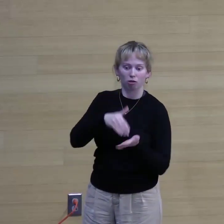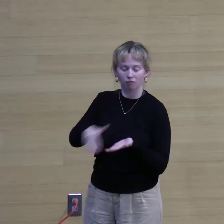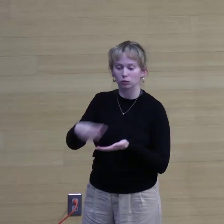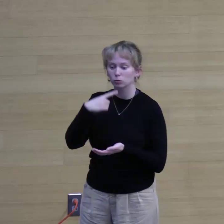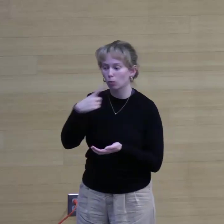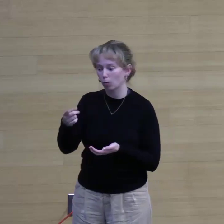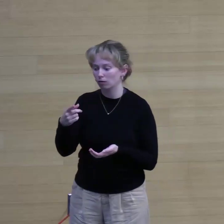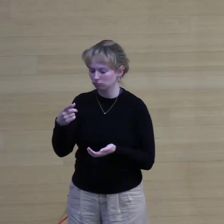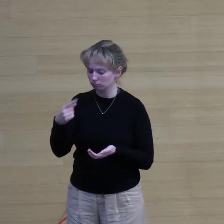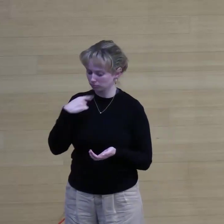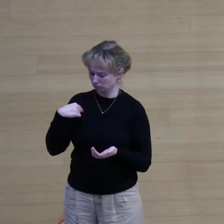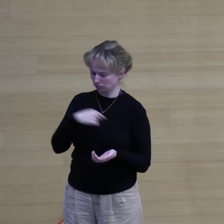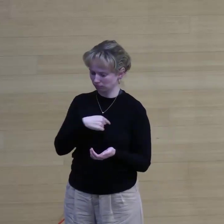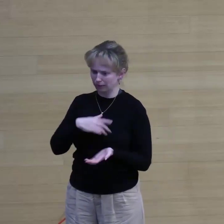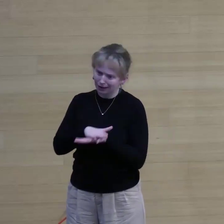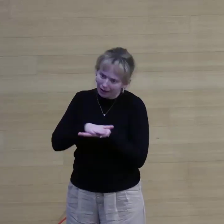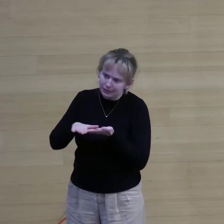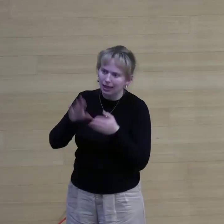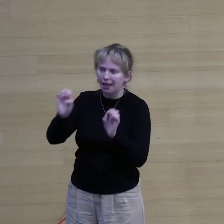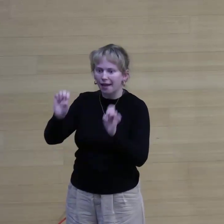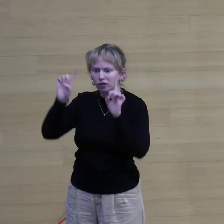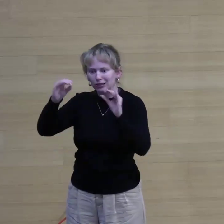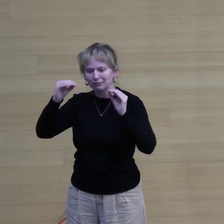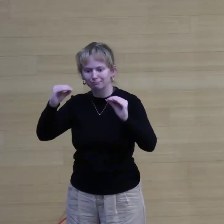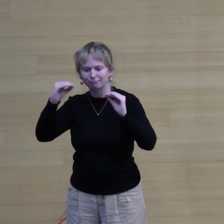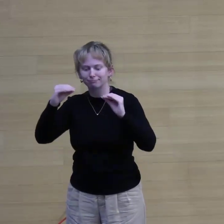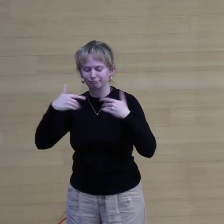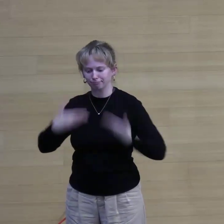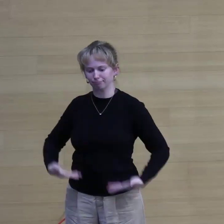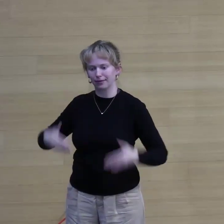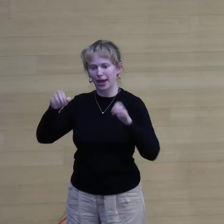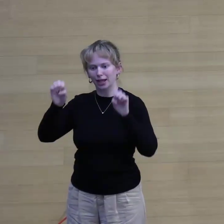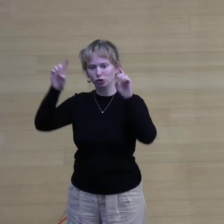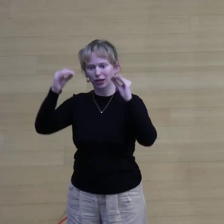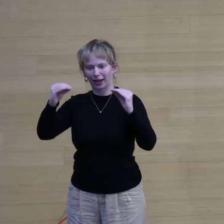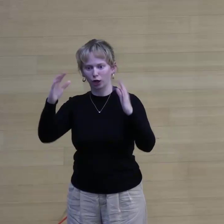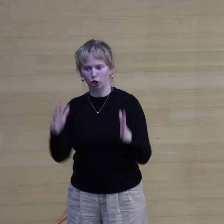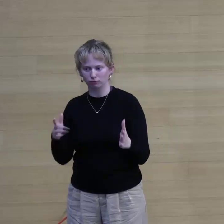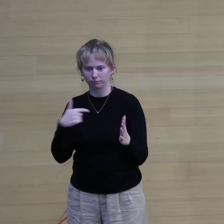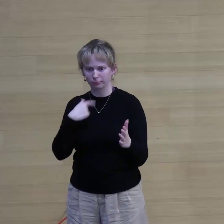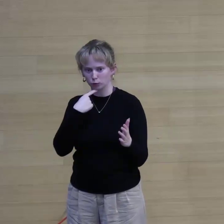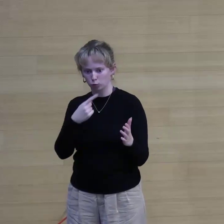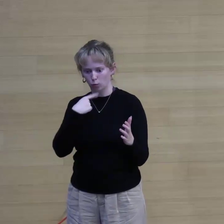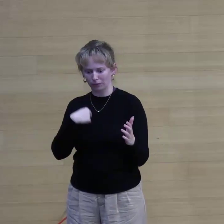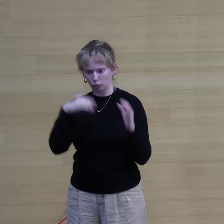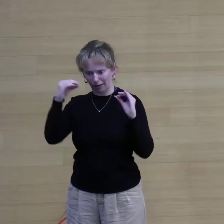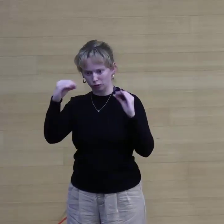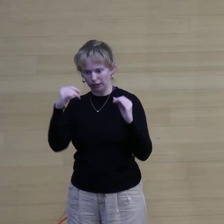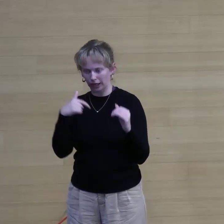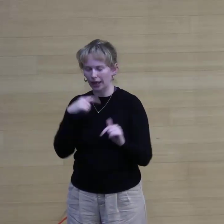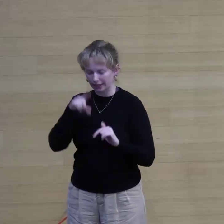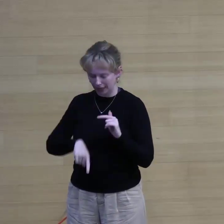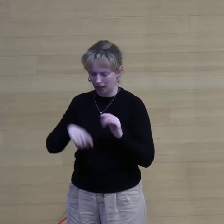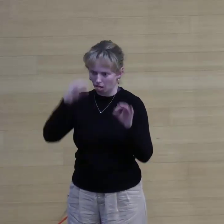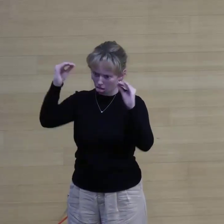be nice or be compliant or educate. As an educator, I am told to educate. I cannot